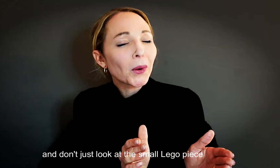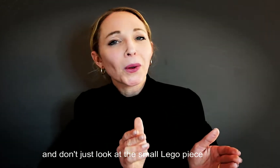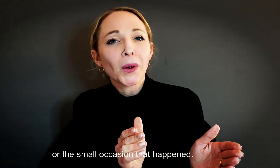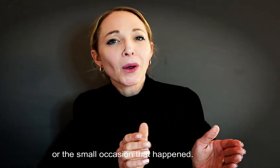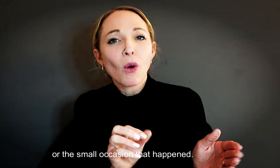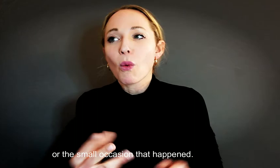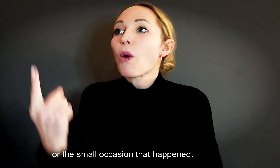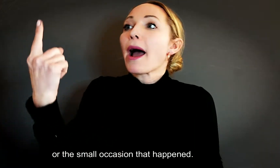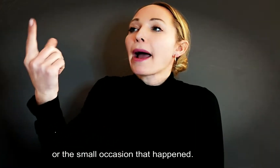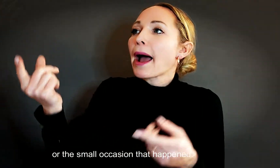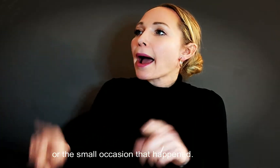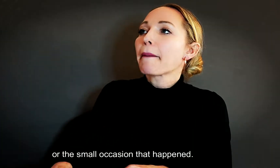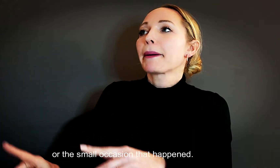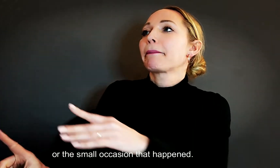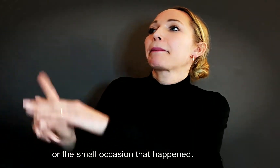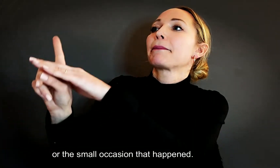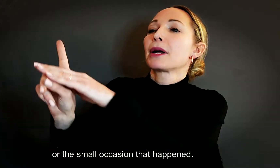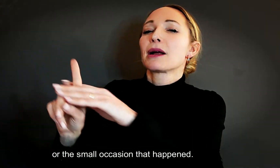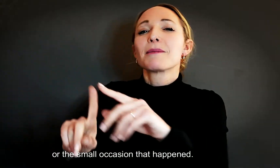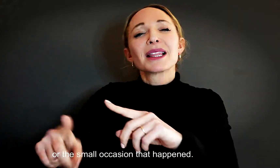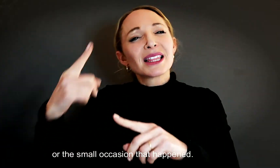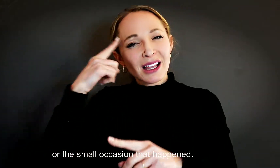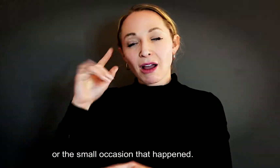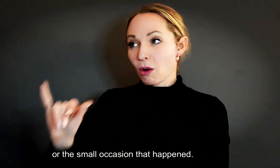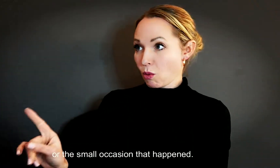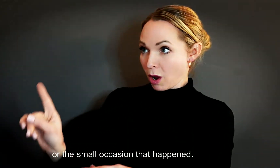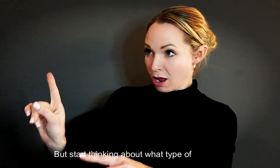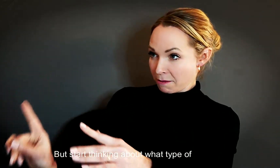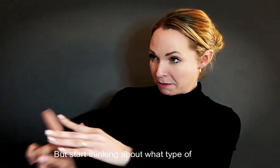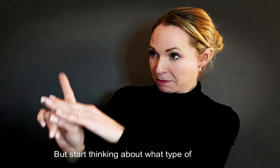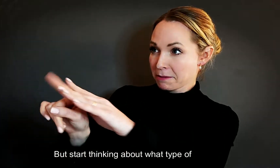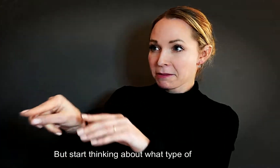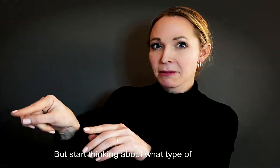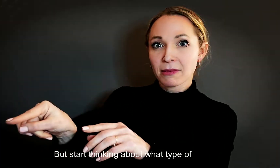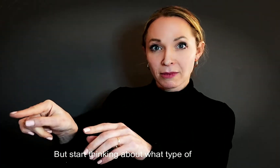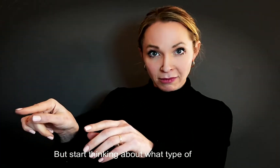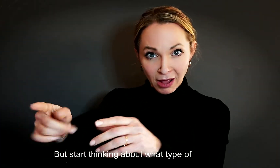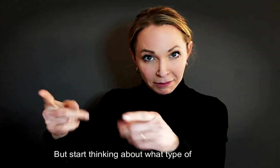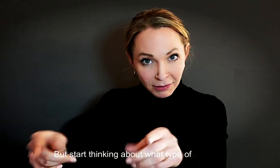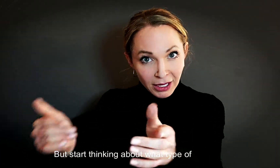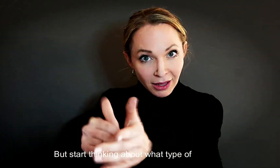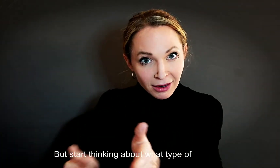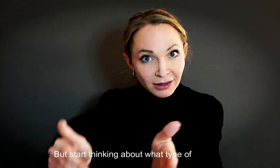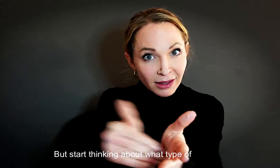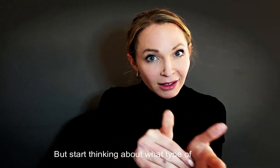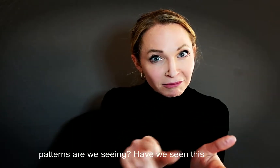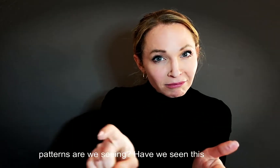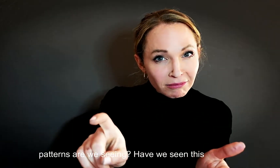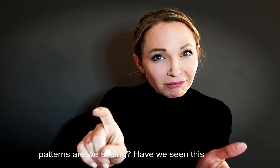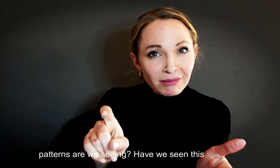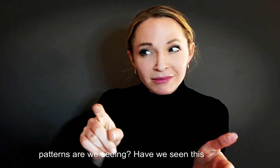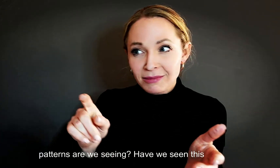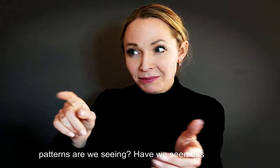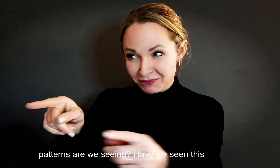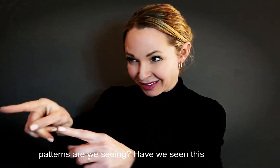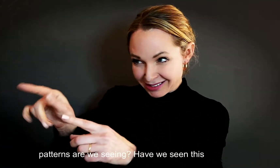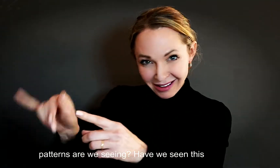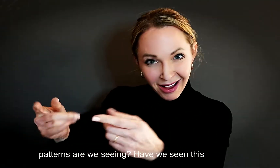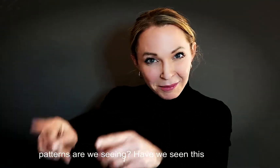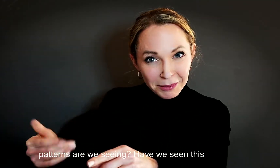piece or the small occasion that happened, but start thinking about what type of patterns are we seeing? Have we